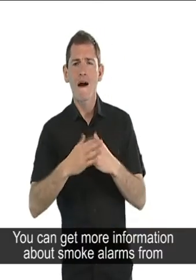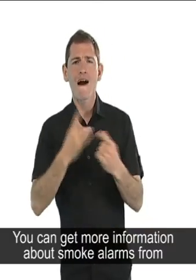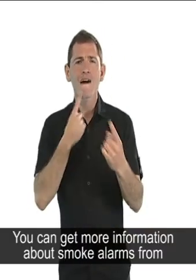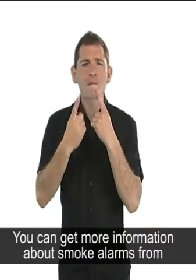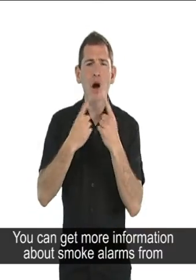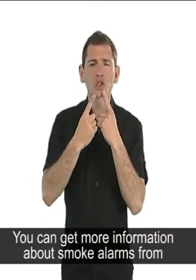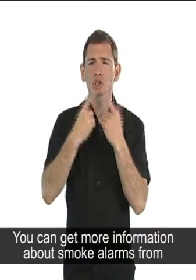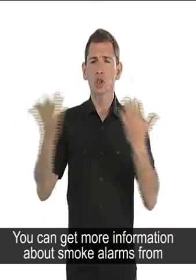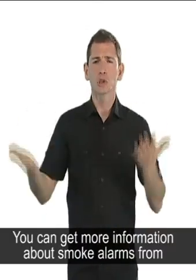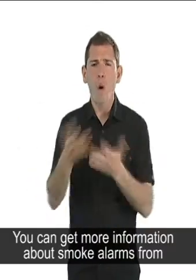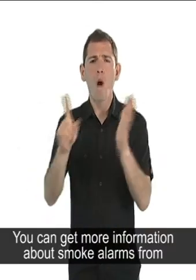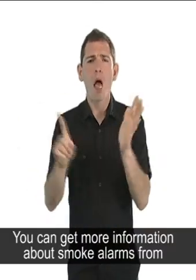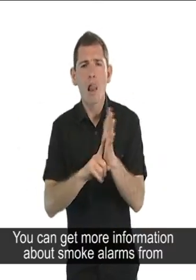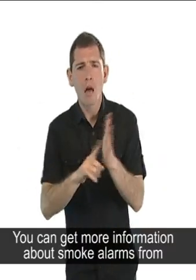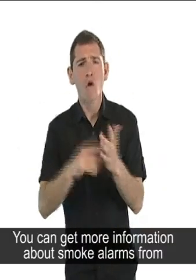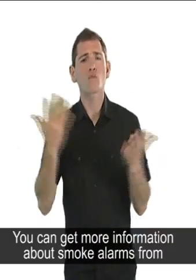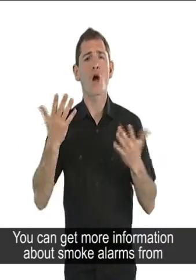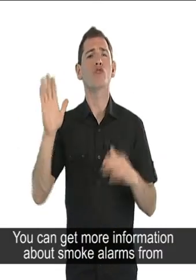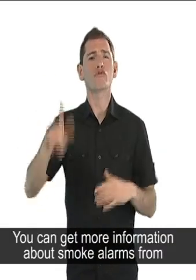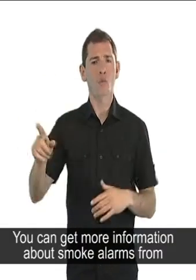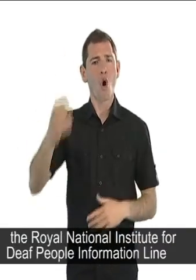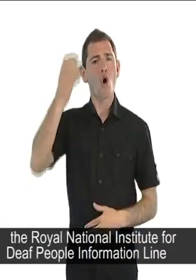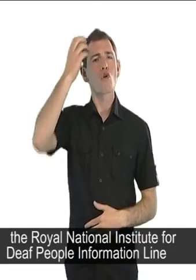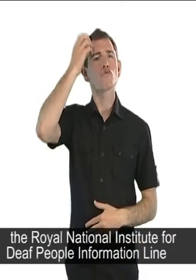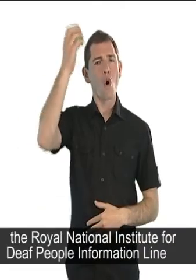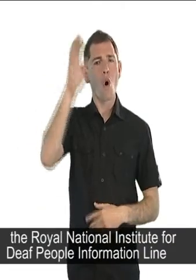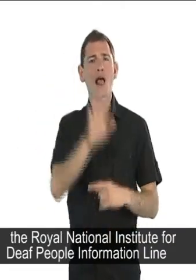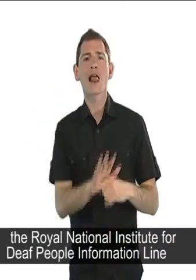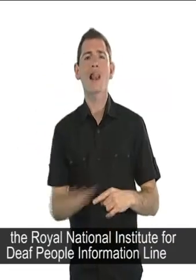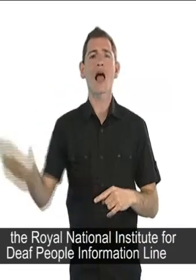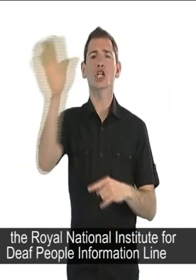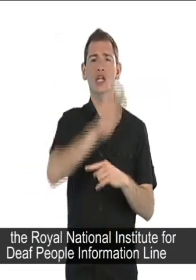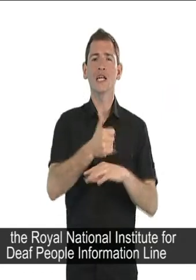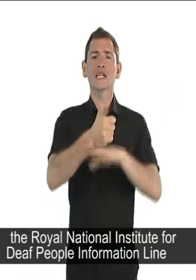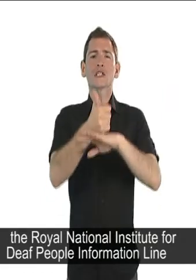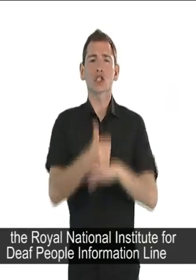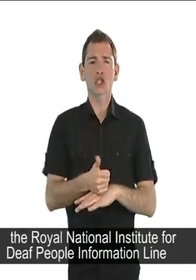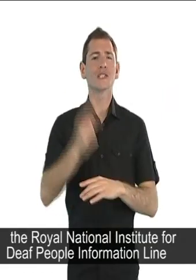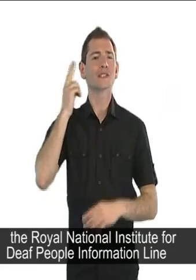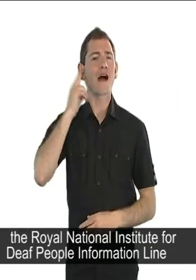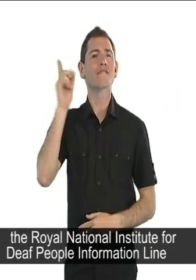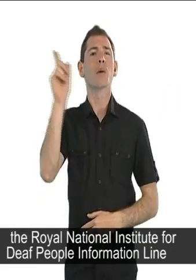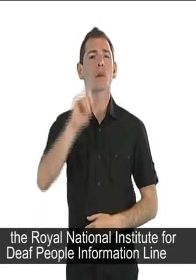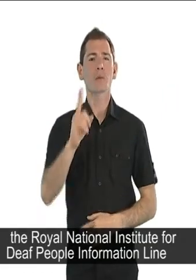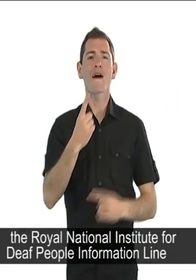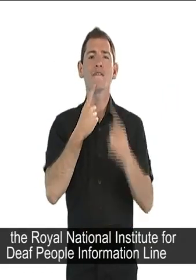You can get more information about smoke alarms from the Royal National Institute for Deaf People information line.